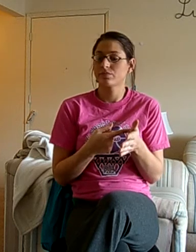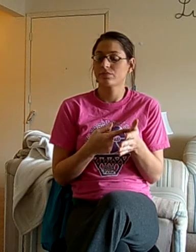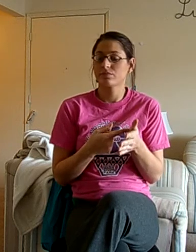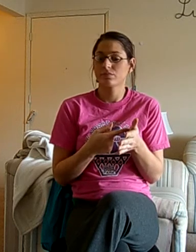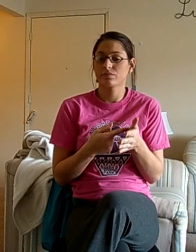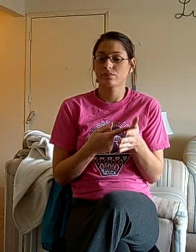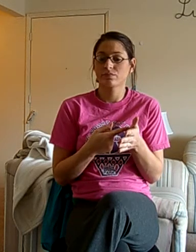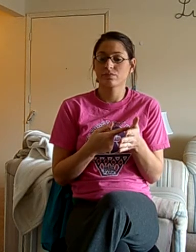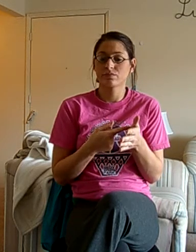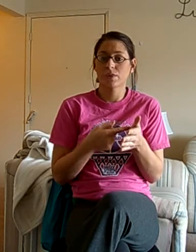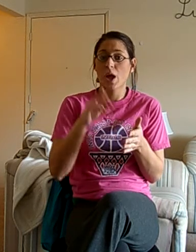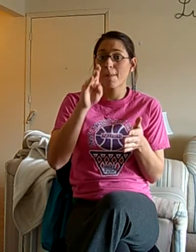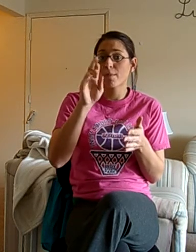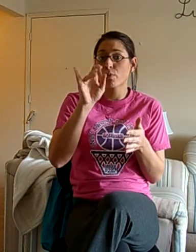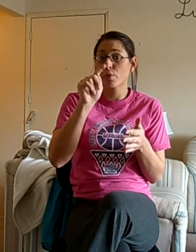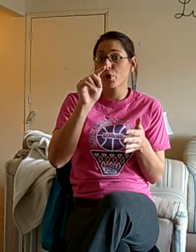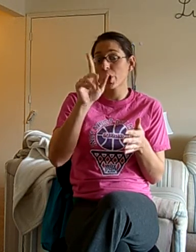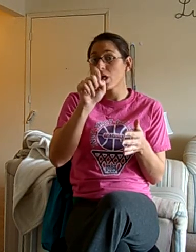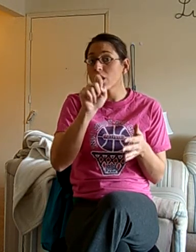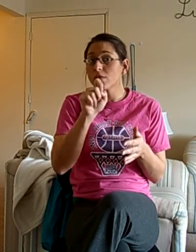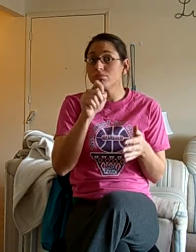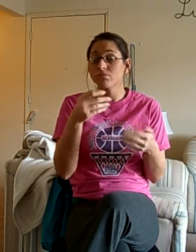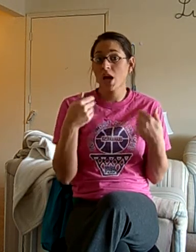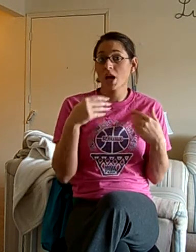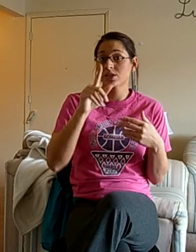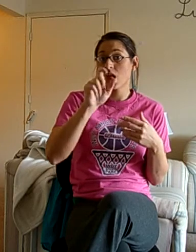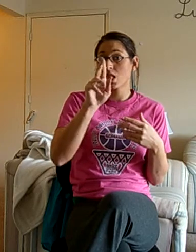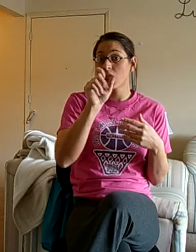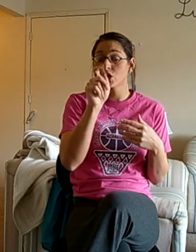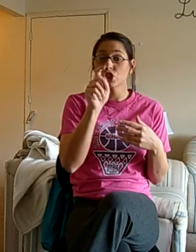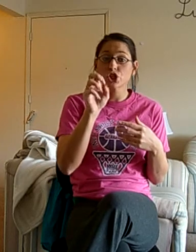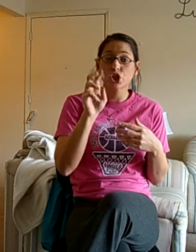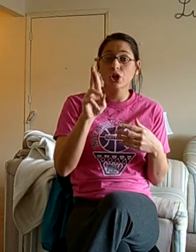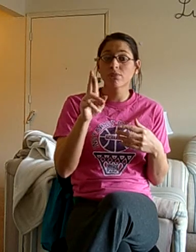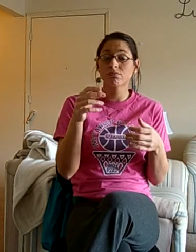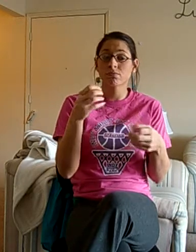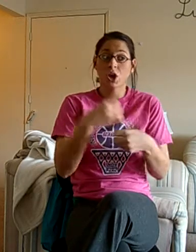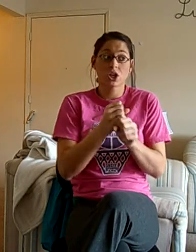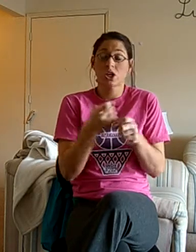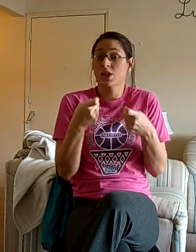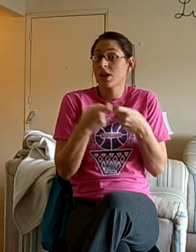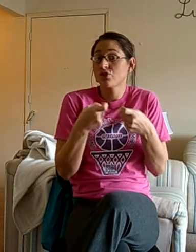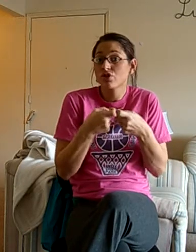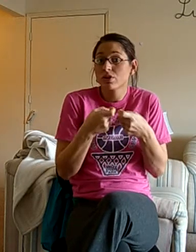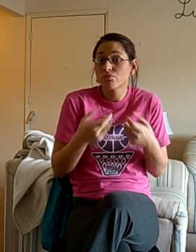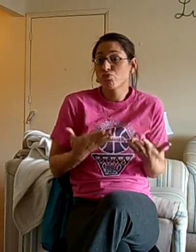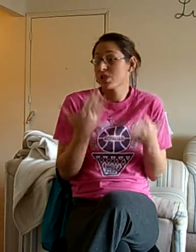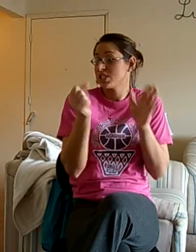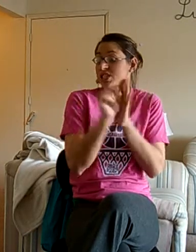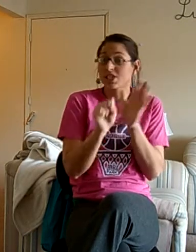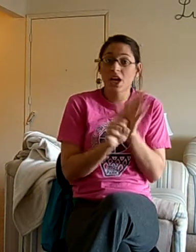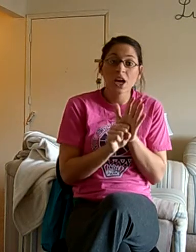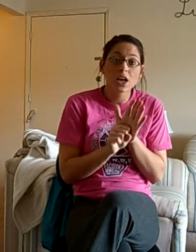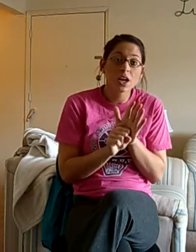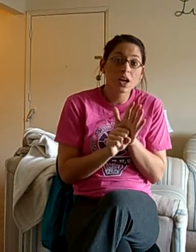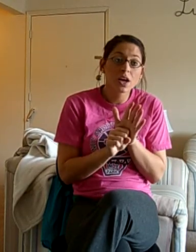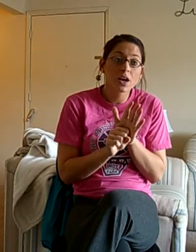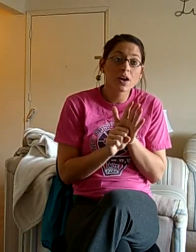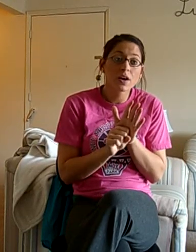if it's brittle, if it has luster, if it will conduct electricity, what state it's in at room